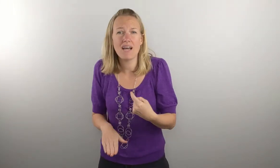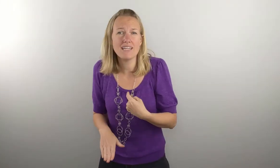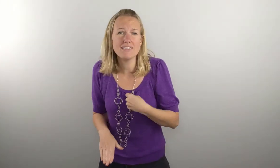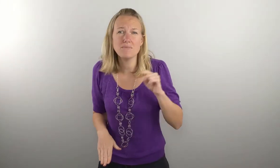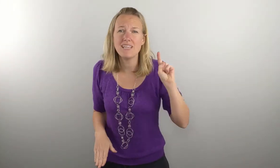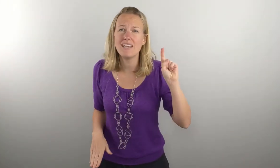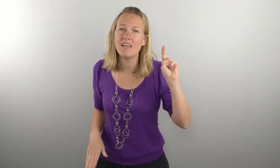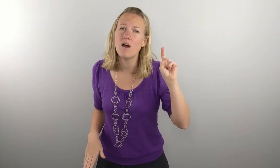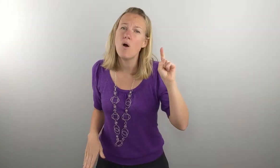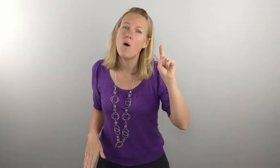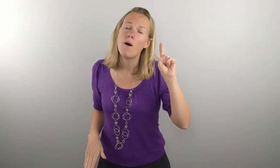remind me,